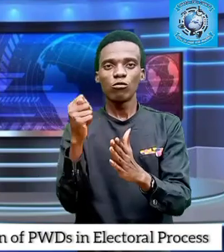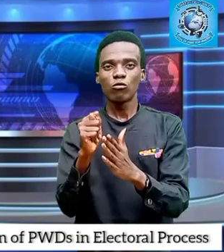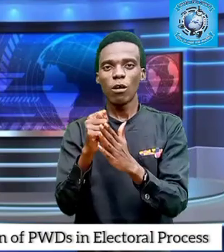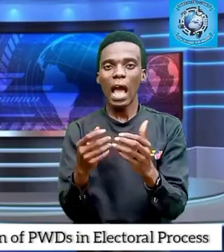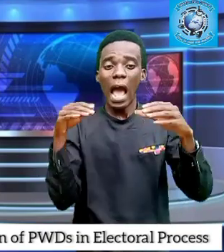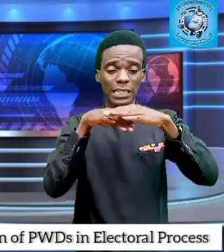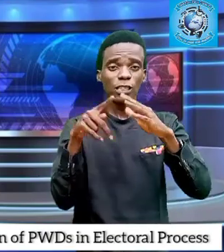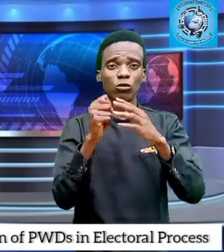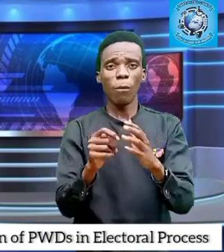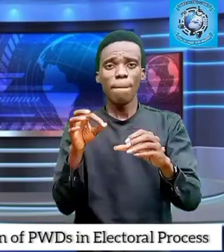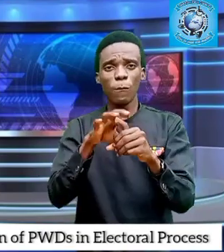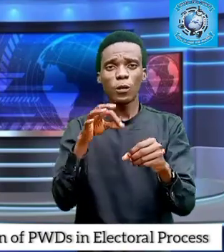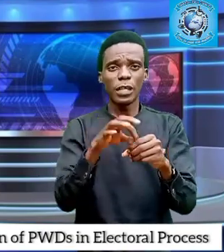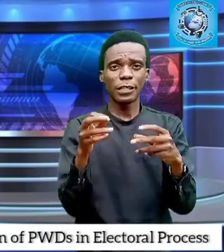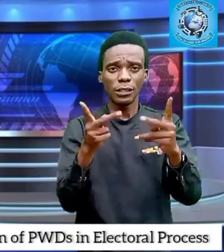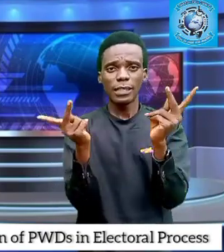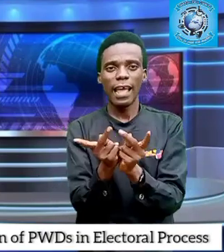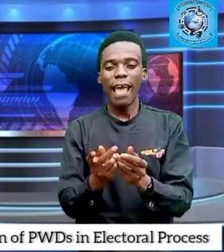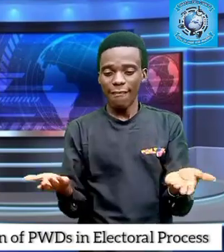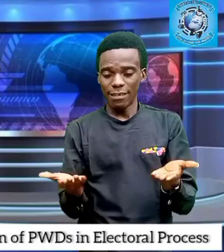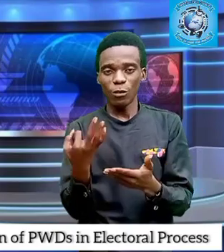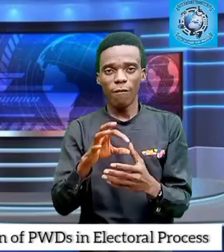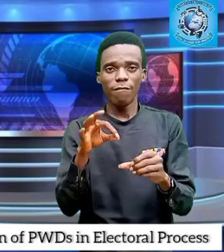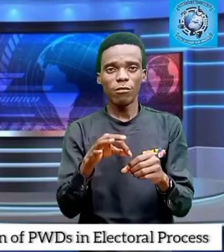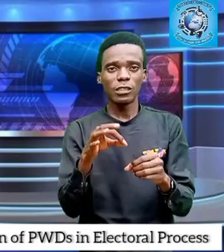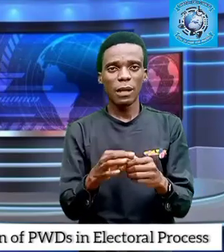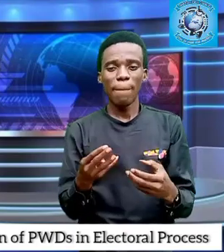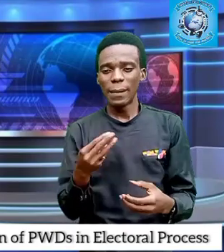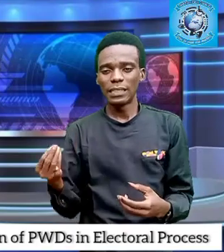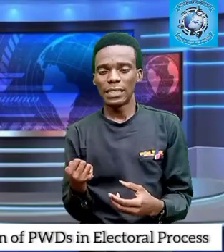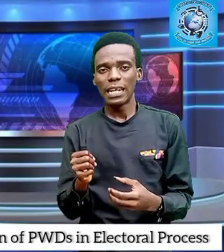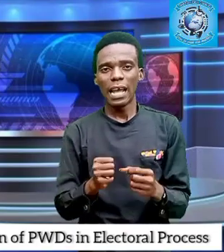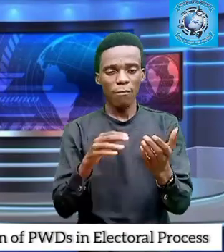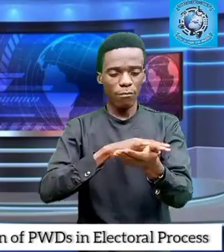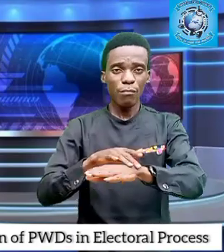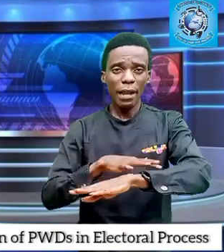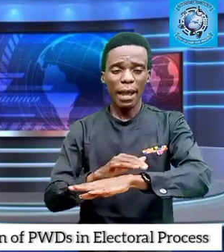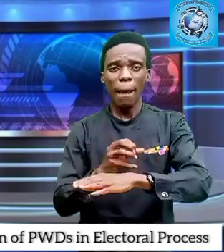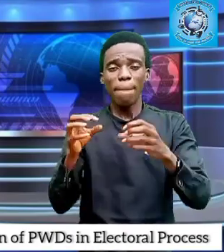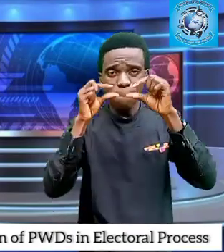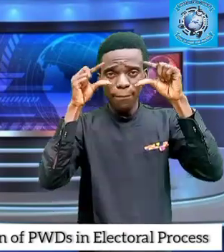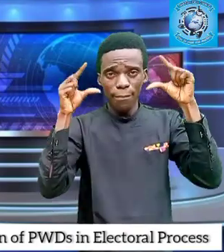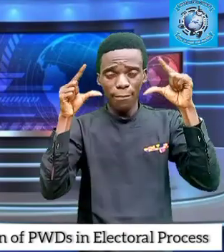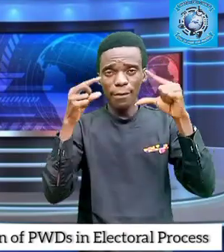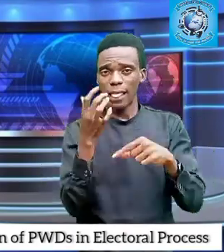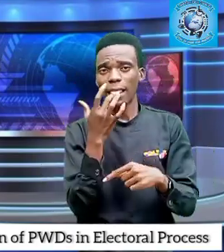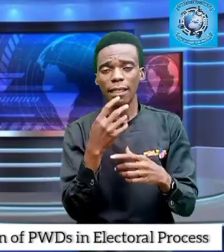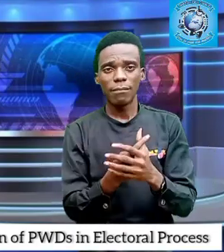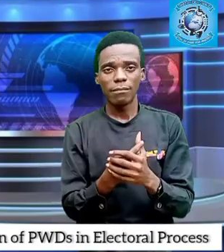access to polling units, availability of voting materials like braille, magnifying lenses,